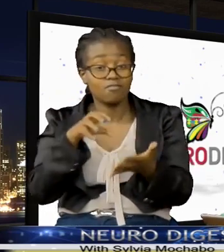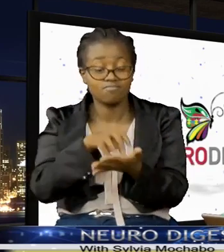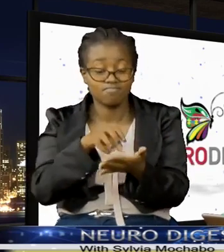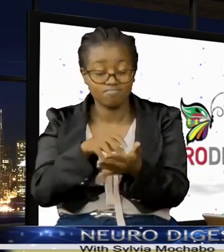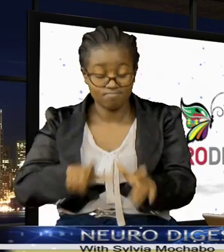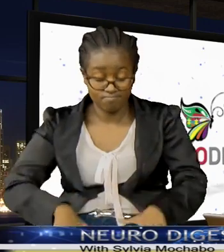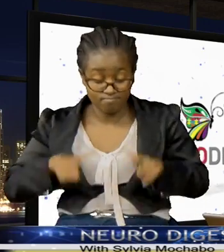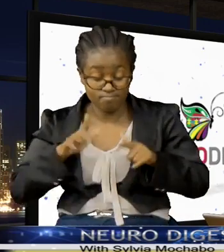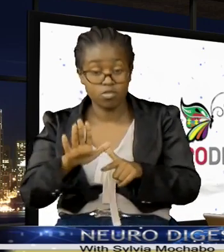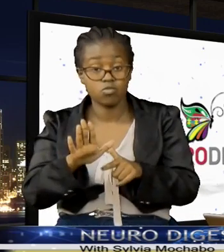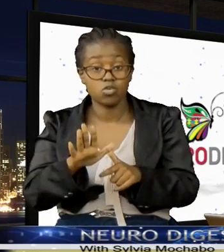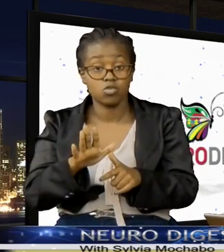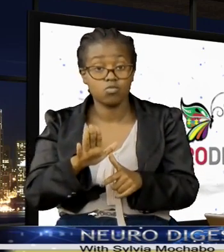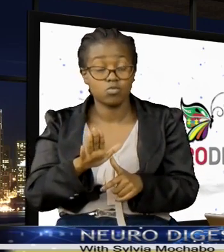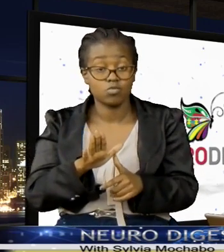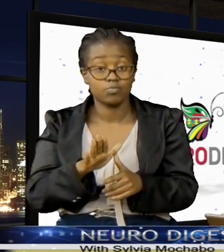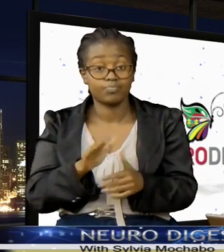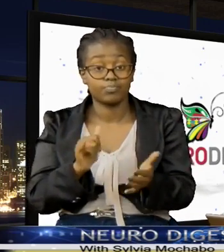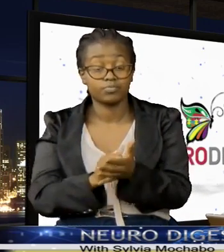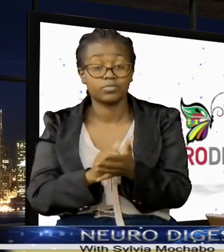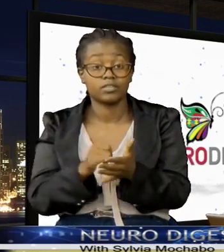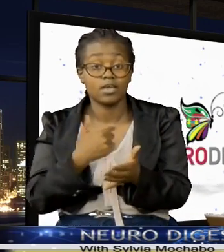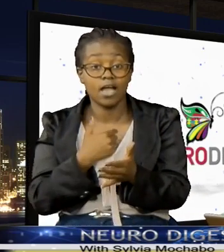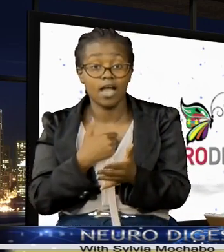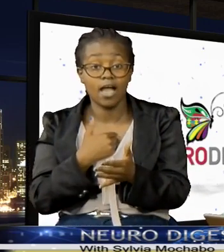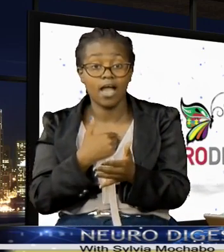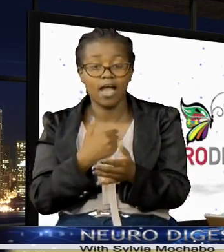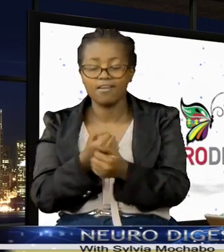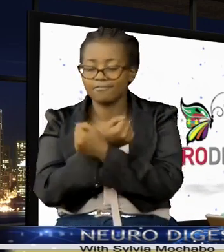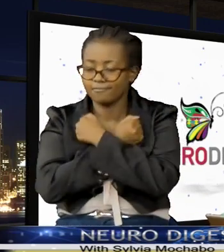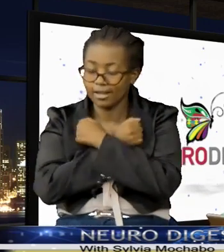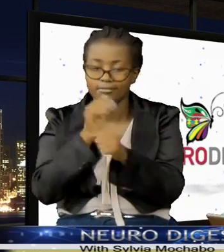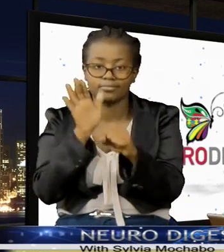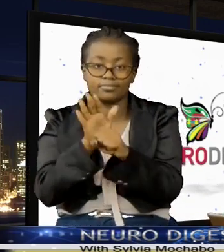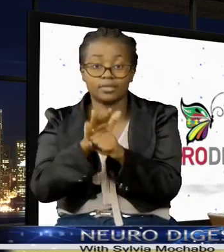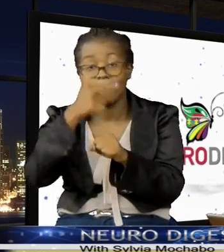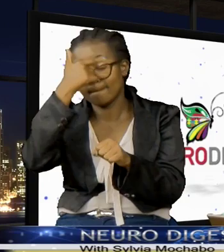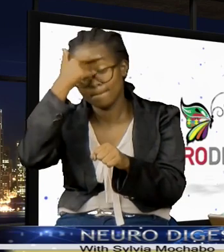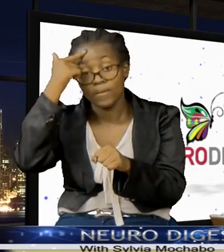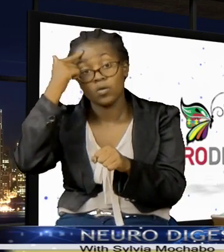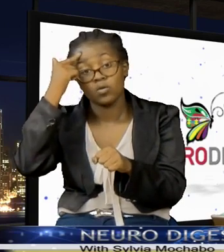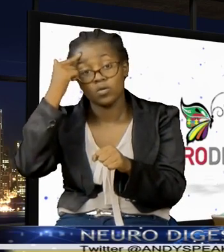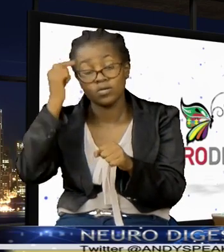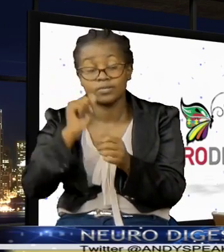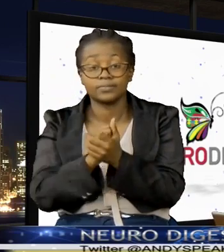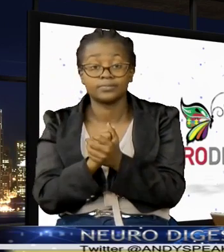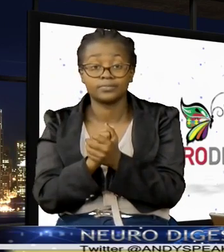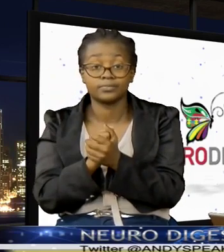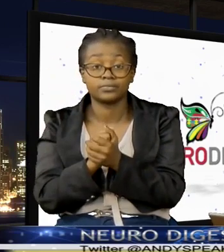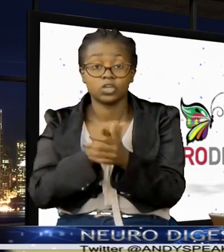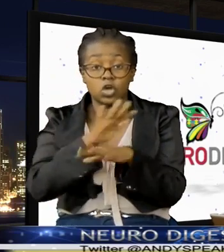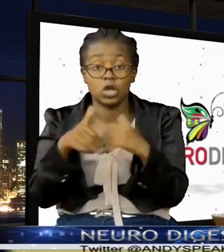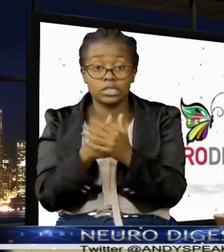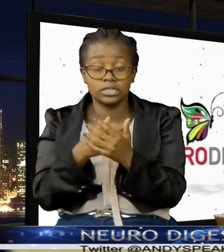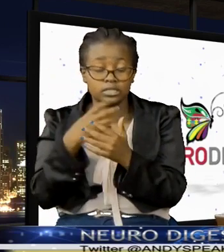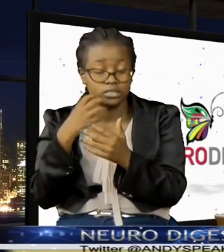conditions in their lives. You will notice that they have unconditional love because you cannot taint them. The only